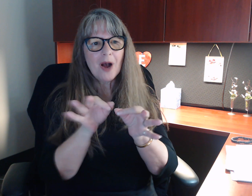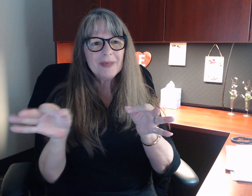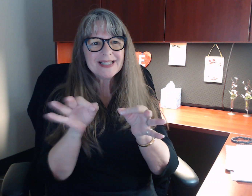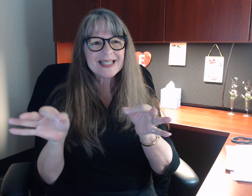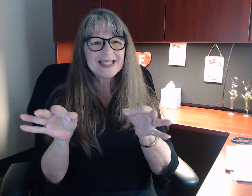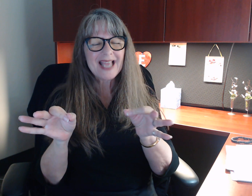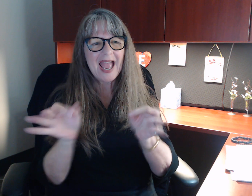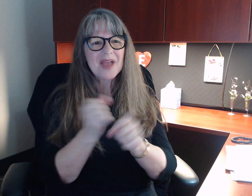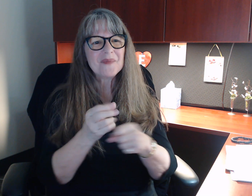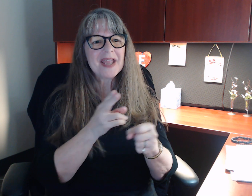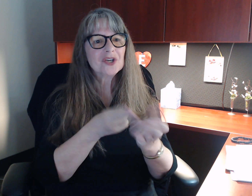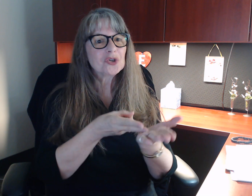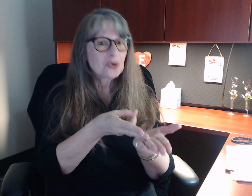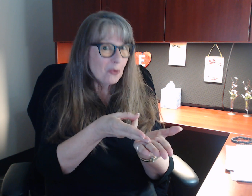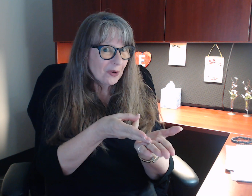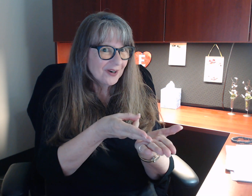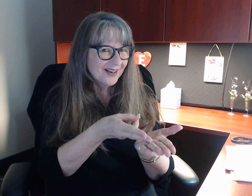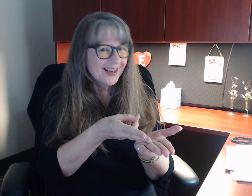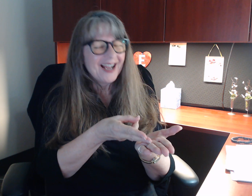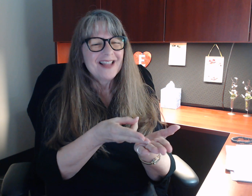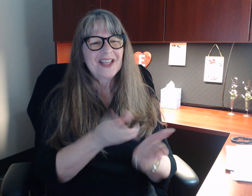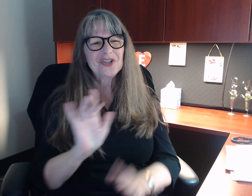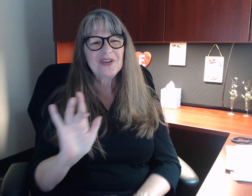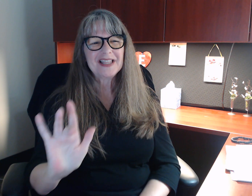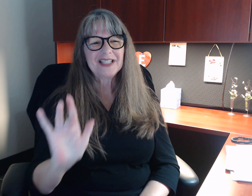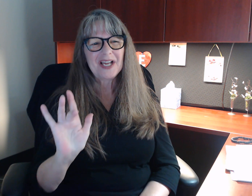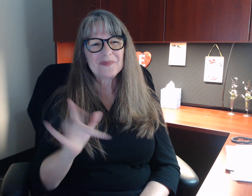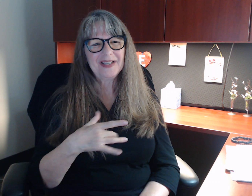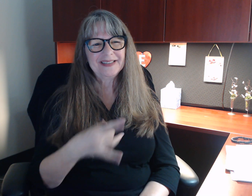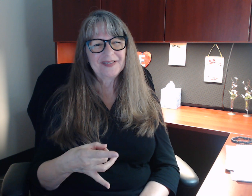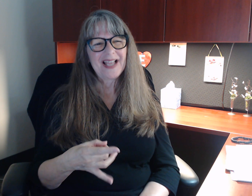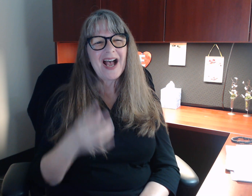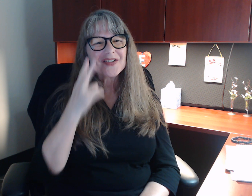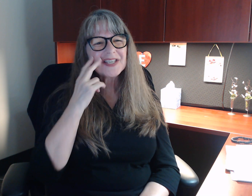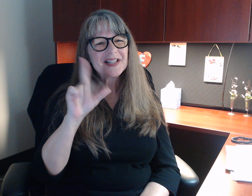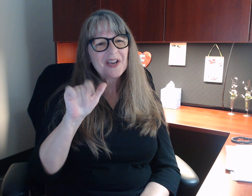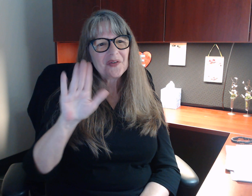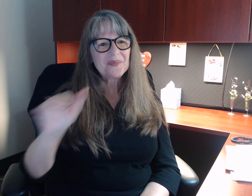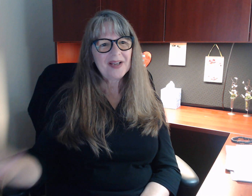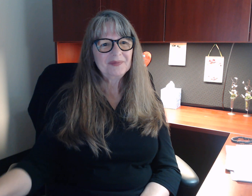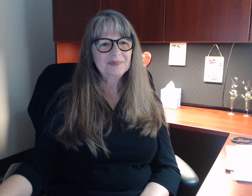comments, and make sure that you hit the like button. I'll see you later. Bye.